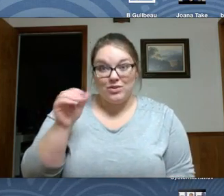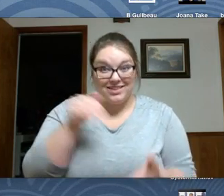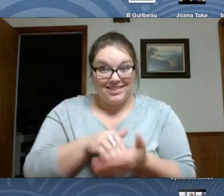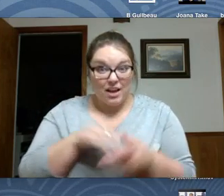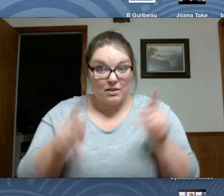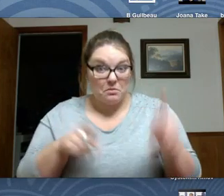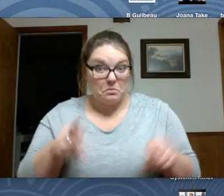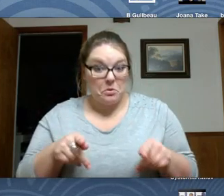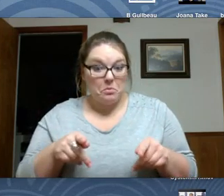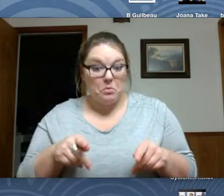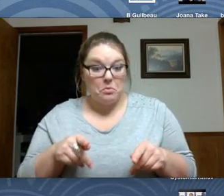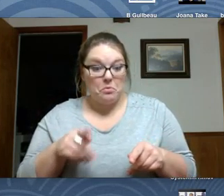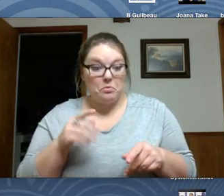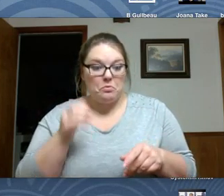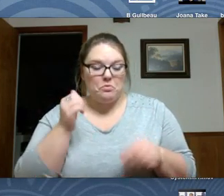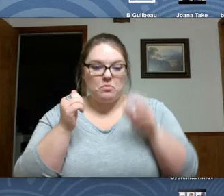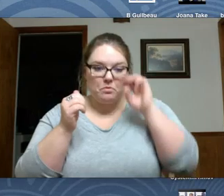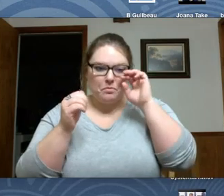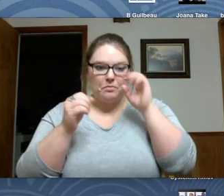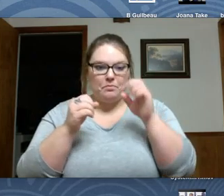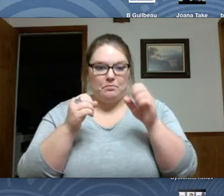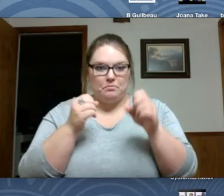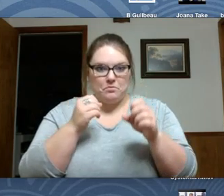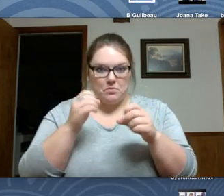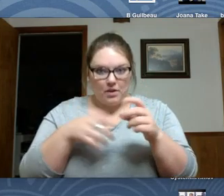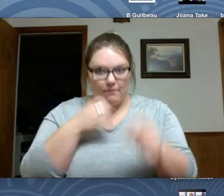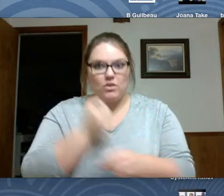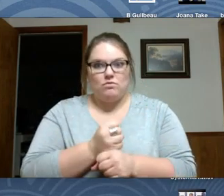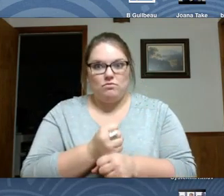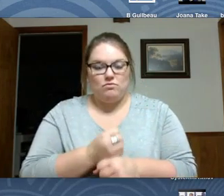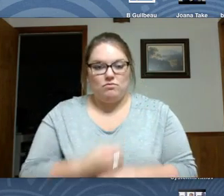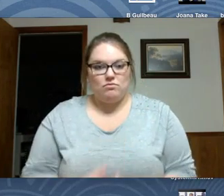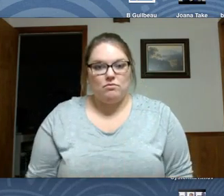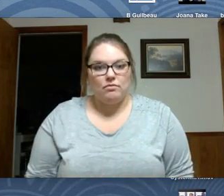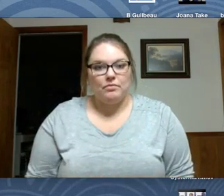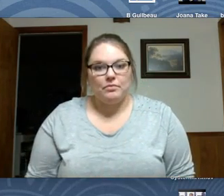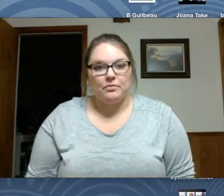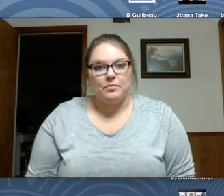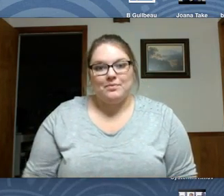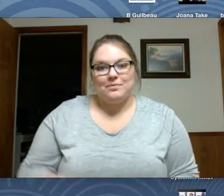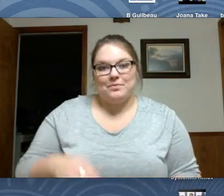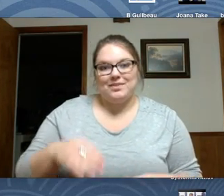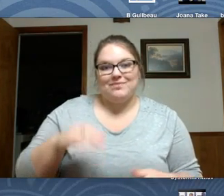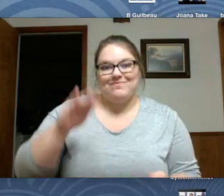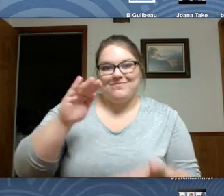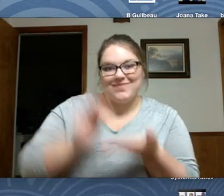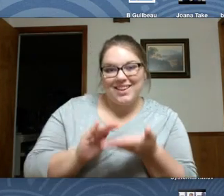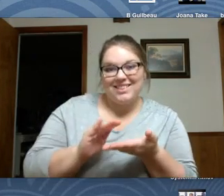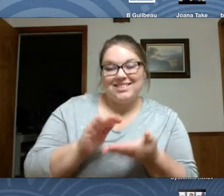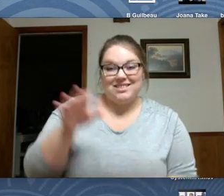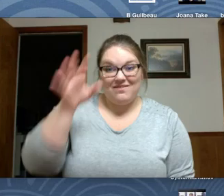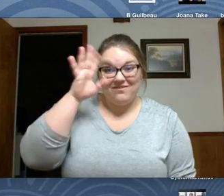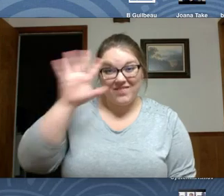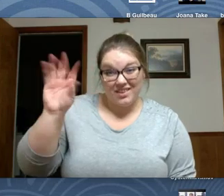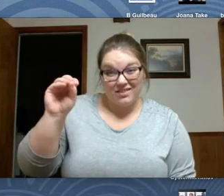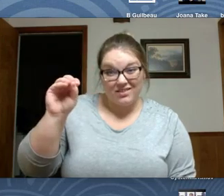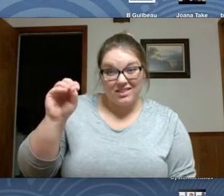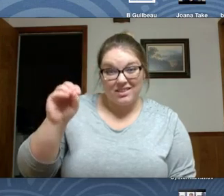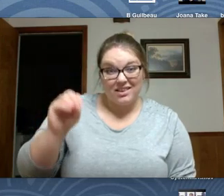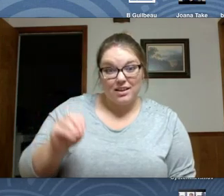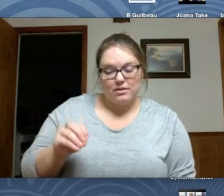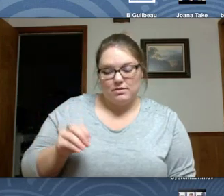of testing would be less than 50 cents for each patient. An article describing